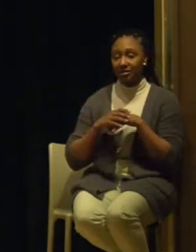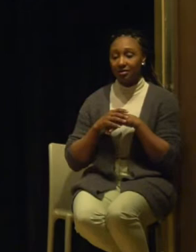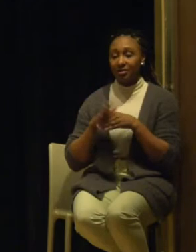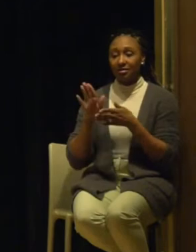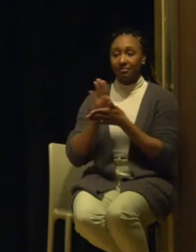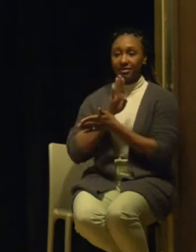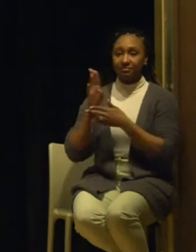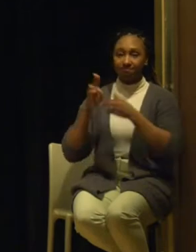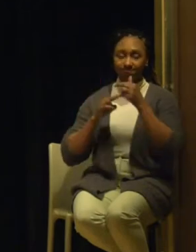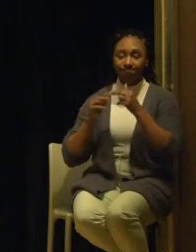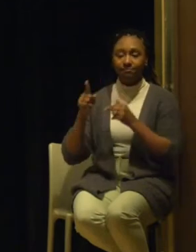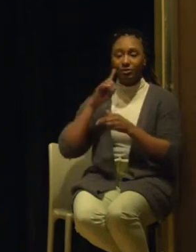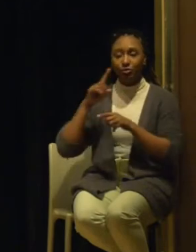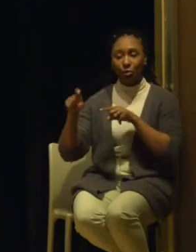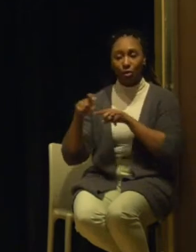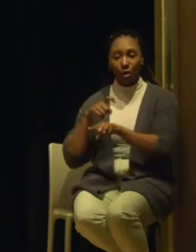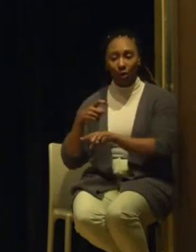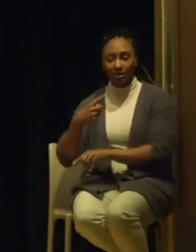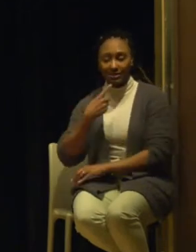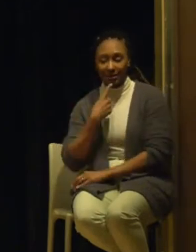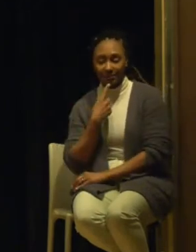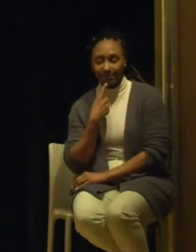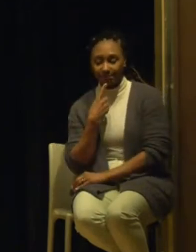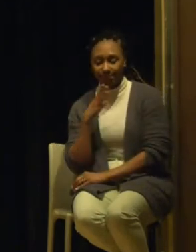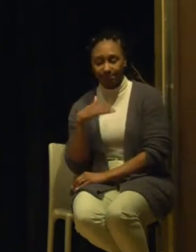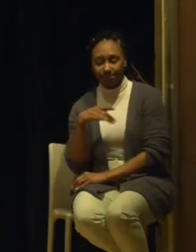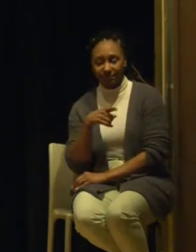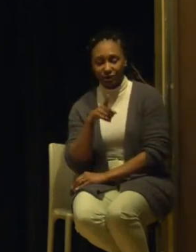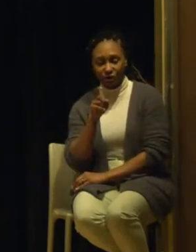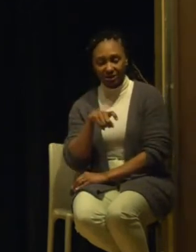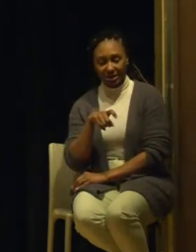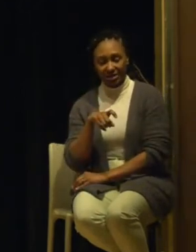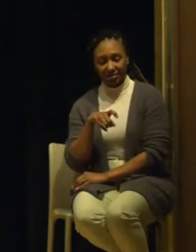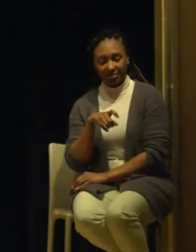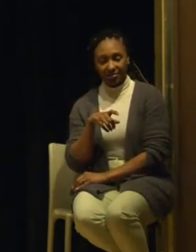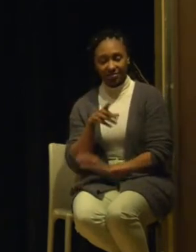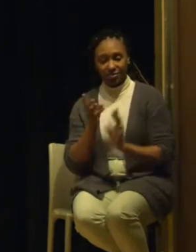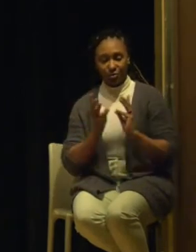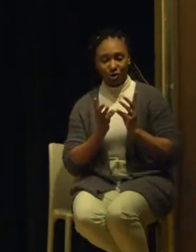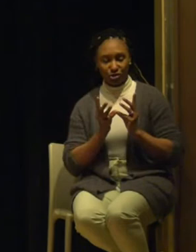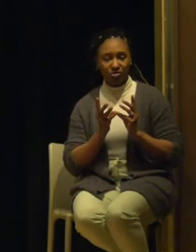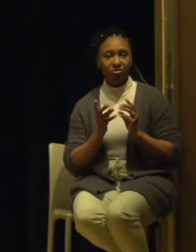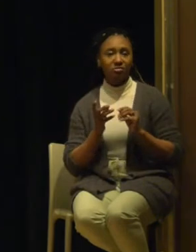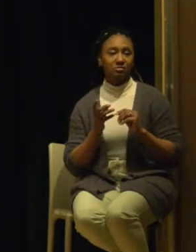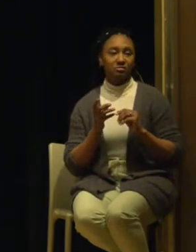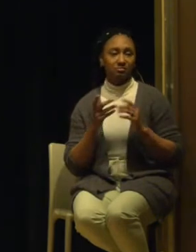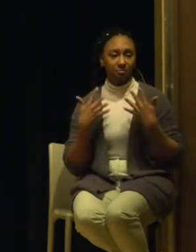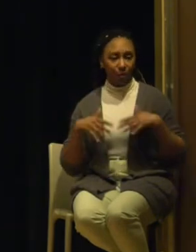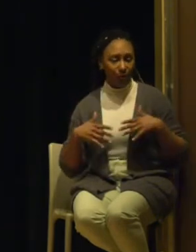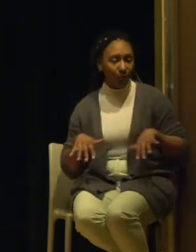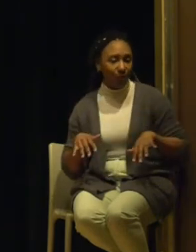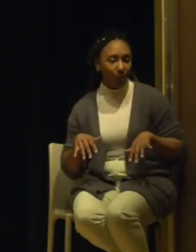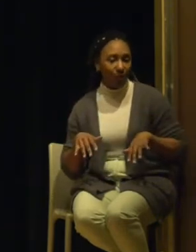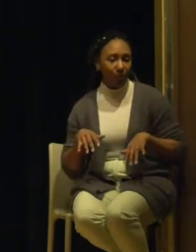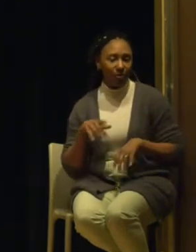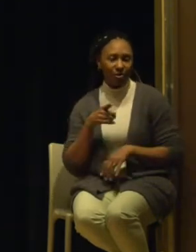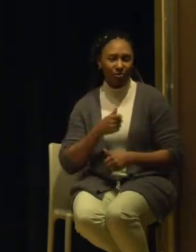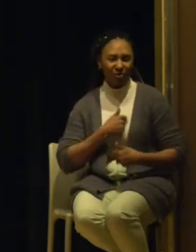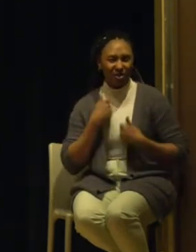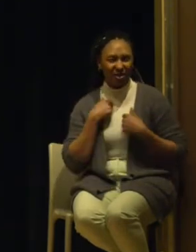And she called me and said she needed a winter wardrobe. And I was like, doesn't she live in Detroit?